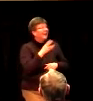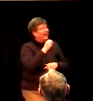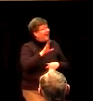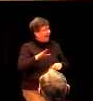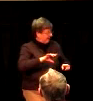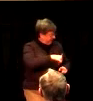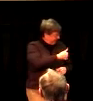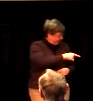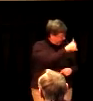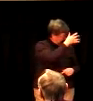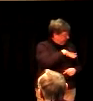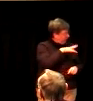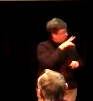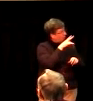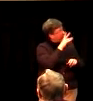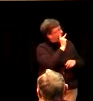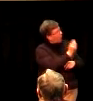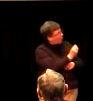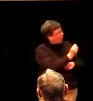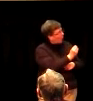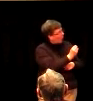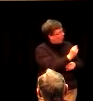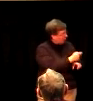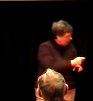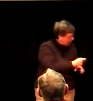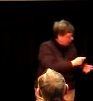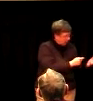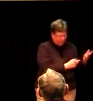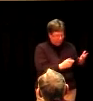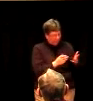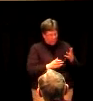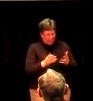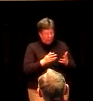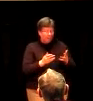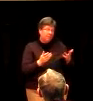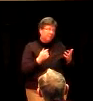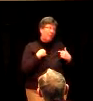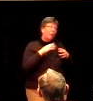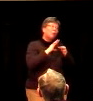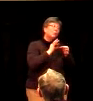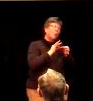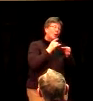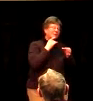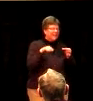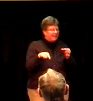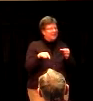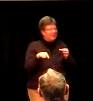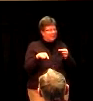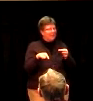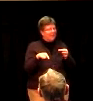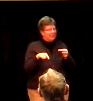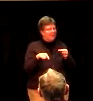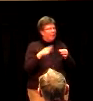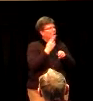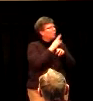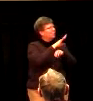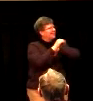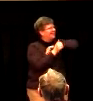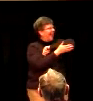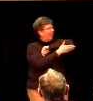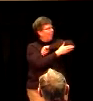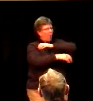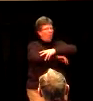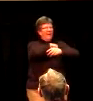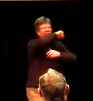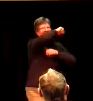his companion was incapacitated. And so finally, the story goes, he managed to scramble up using his elbows